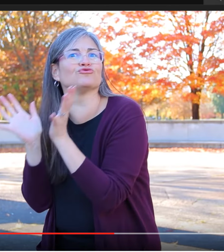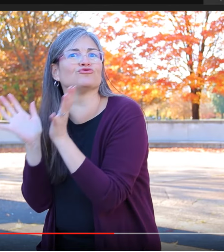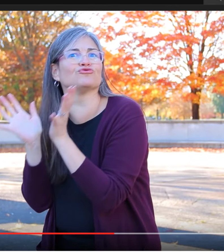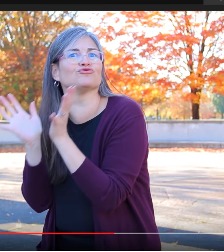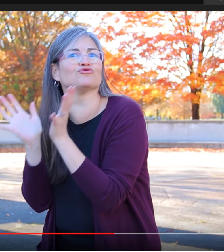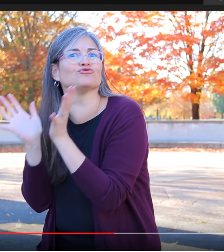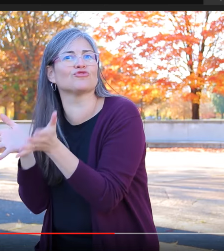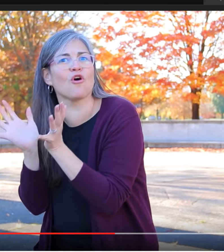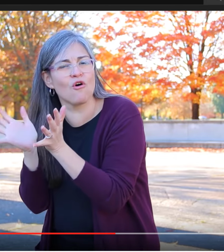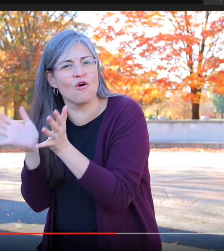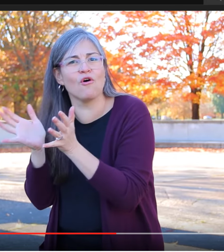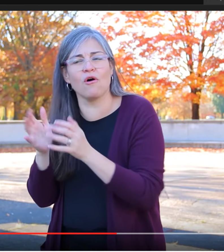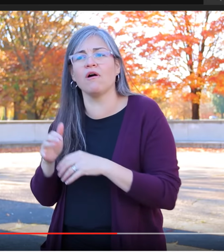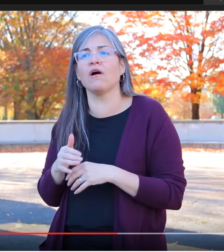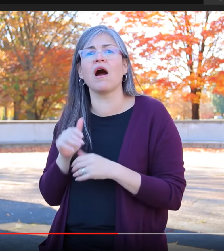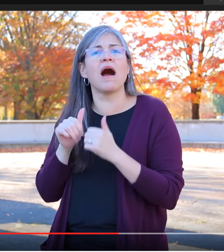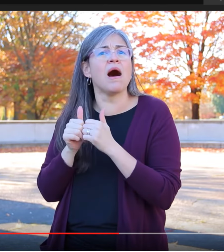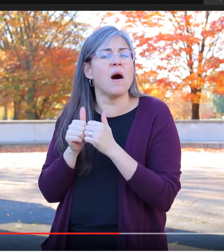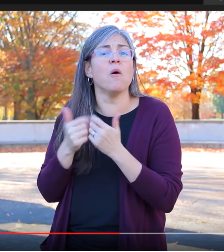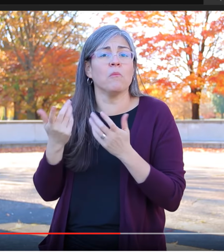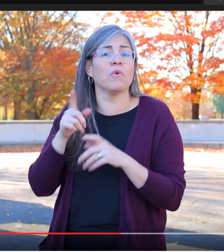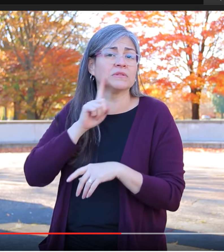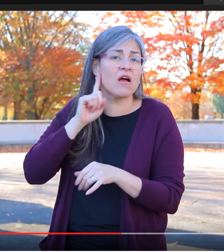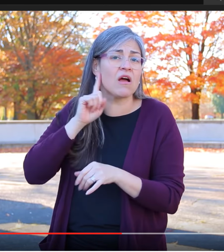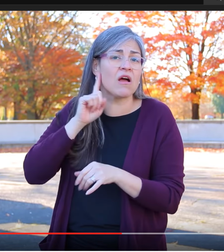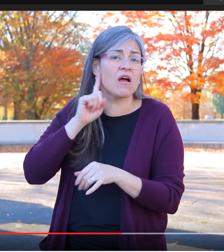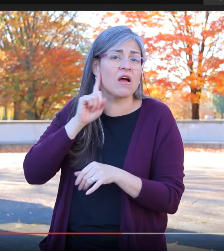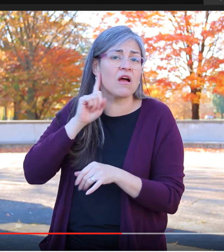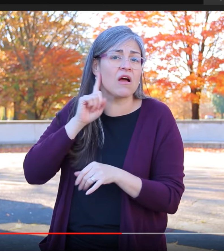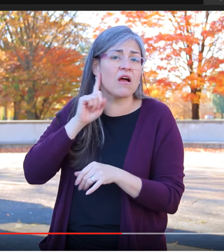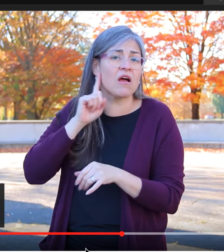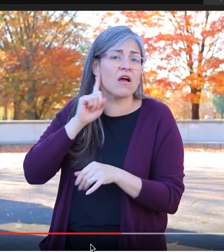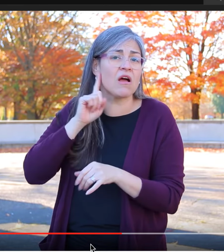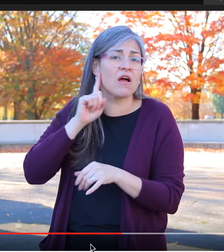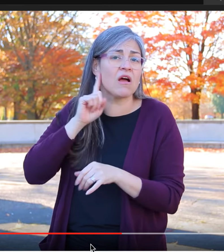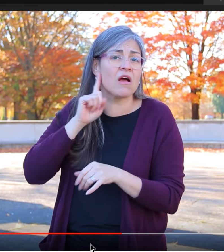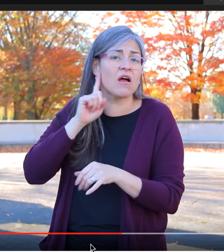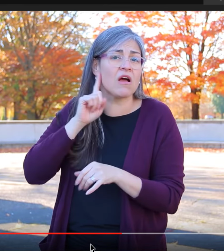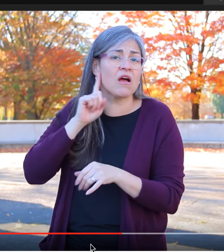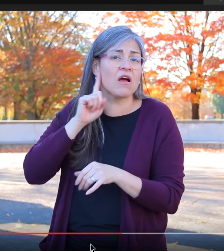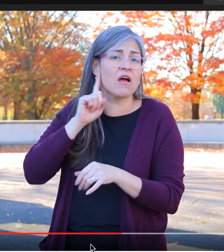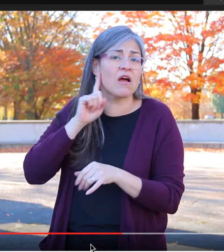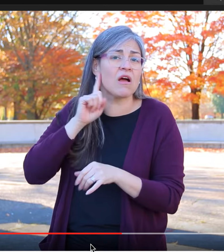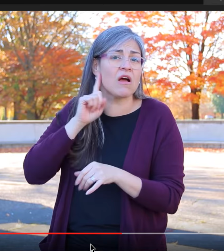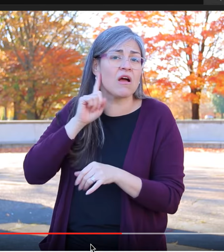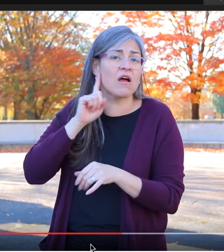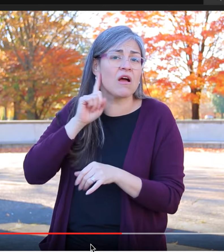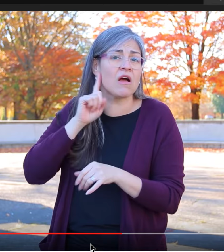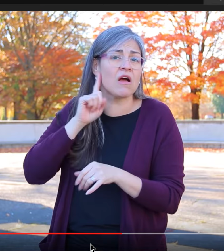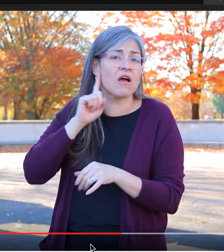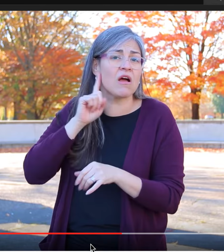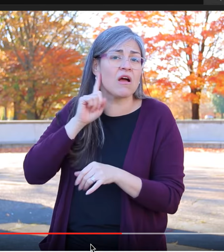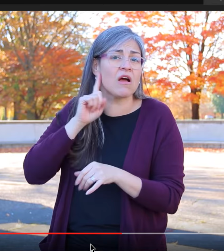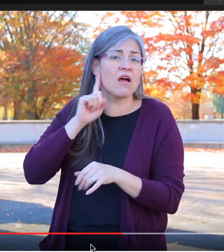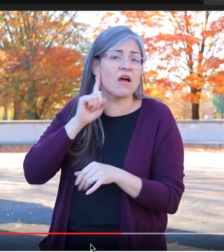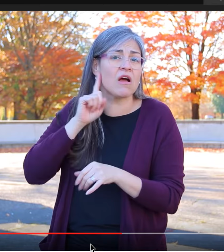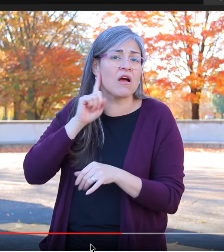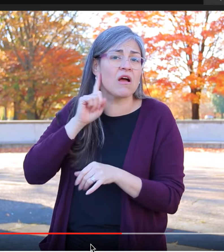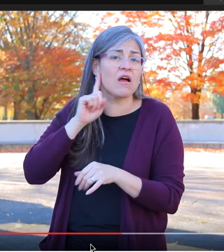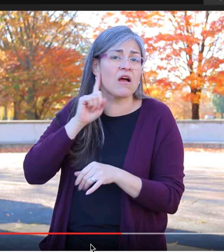ask questions, chat with them. How? So just to kind of recap here, they're doing this video that they're